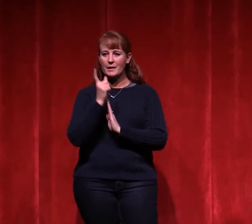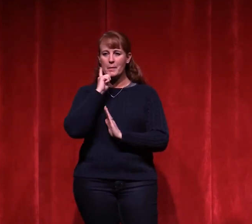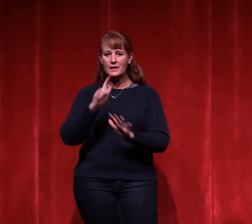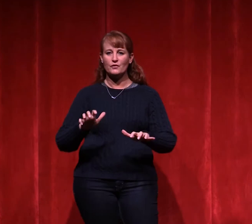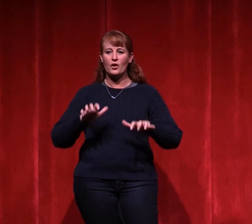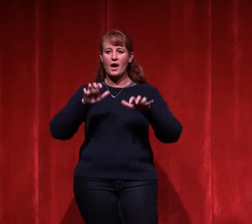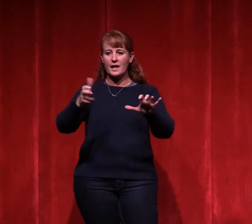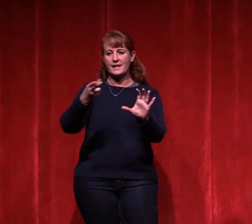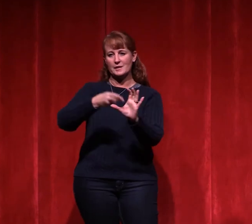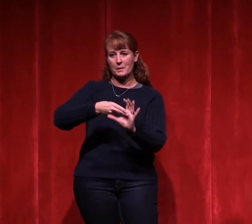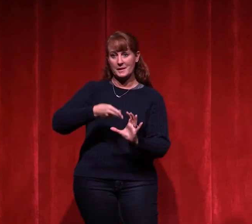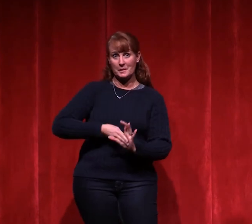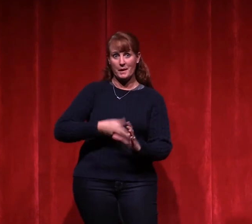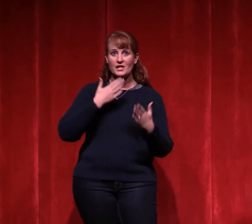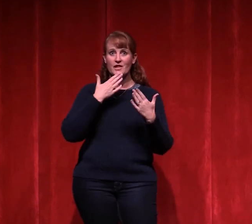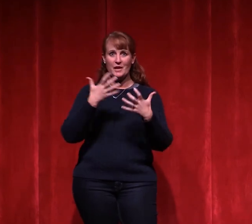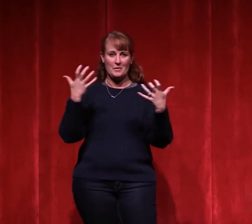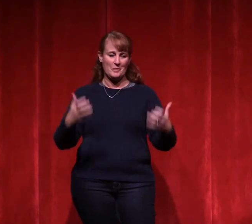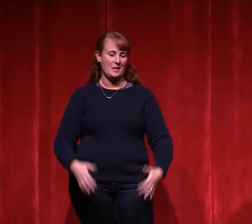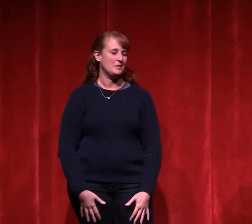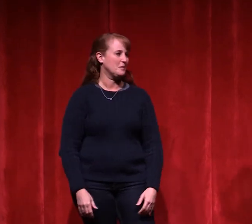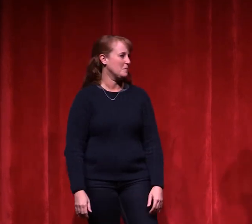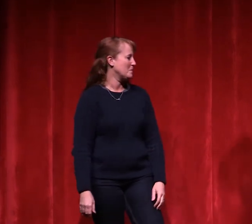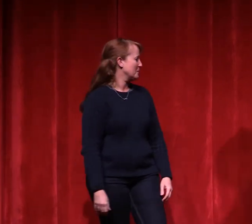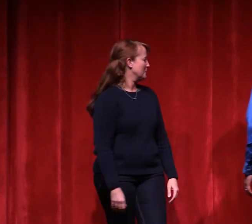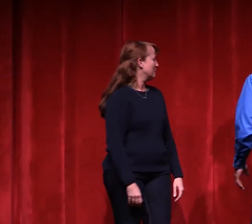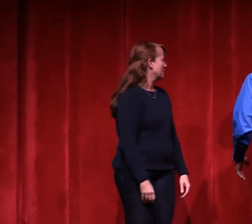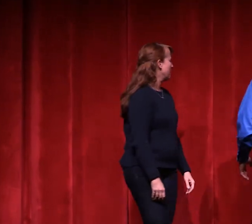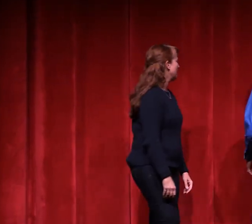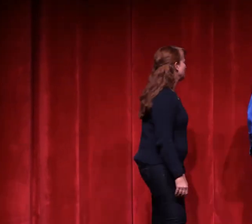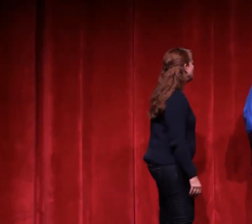audience participation. Thank you so much.